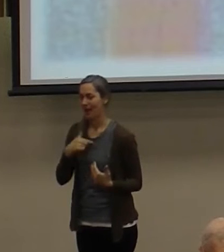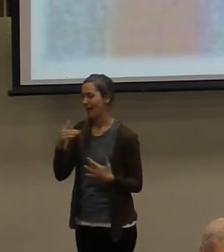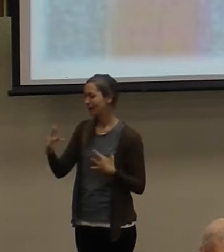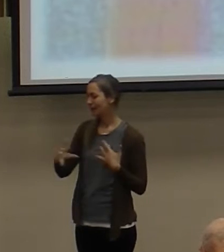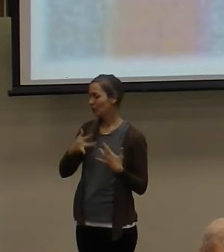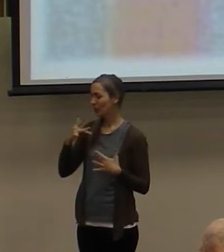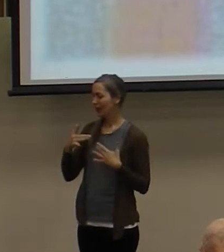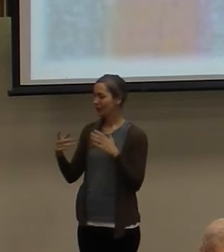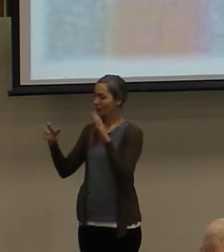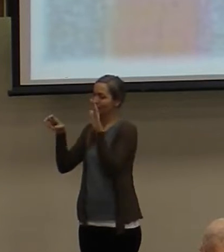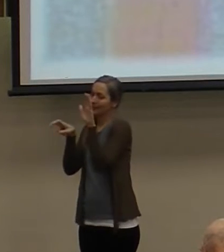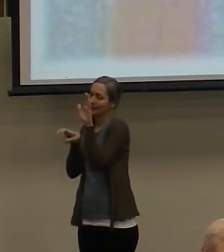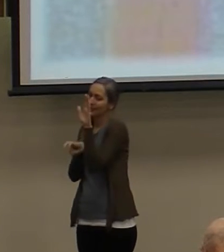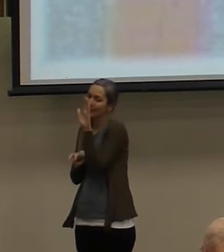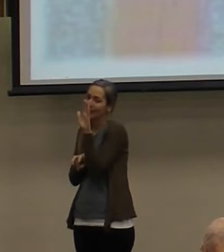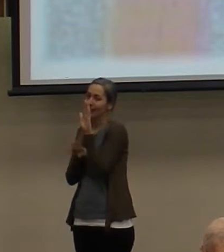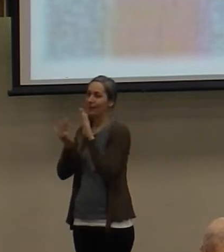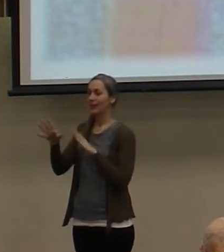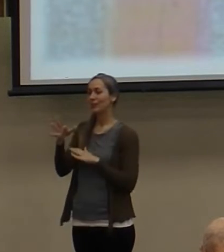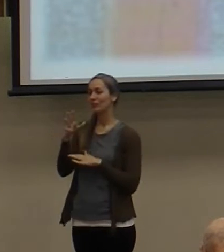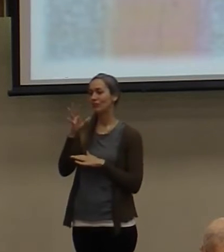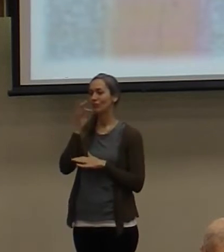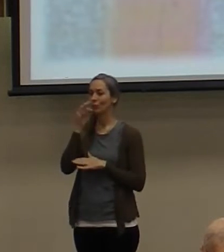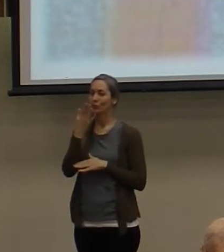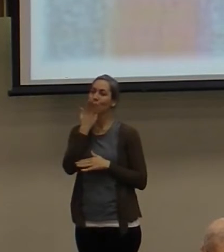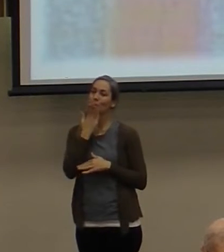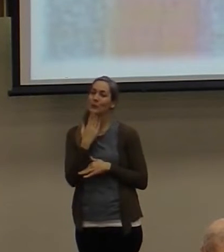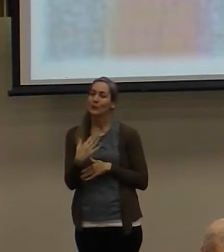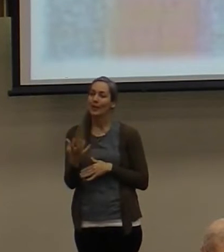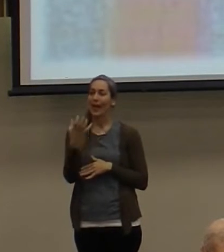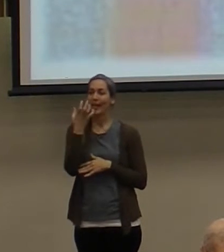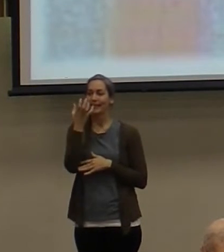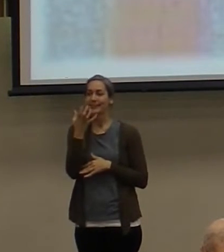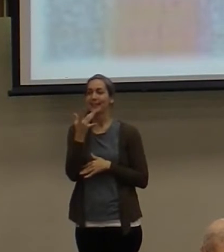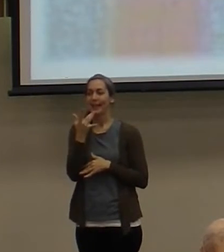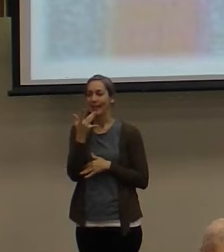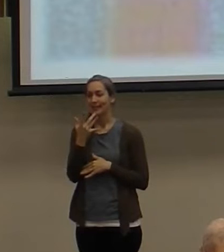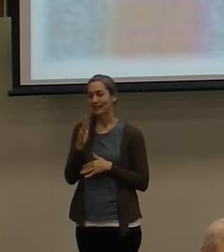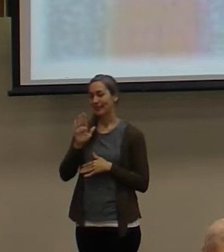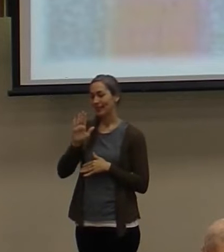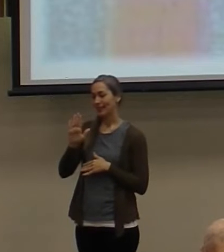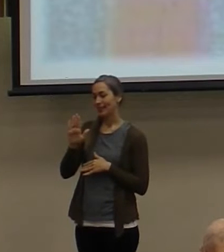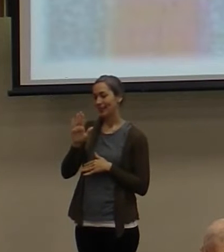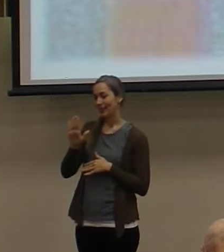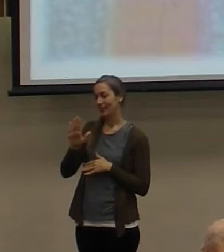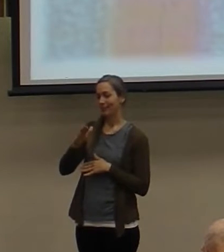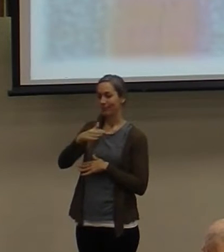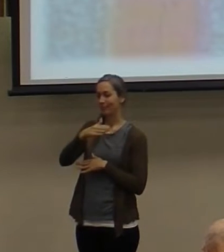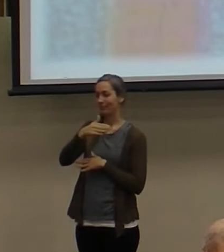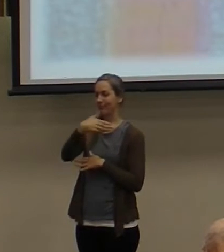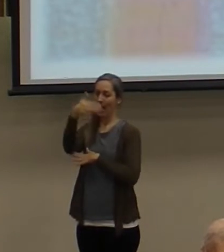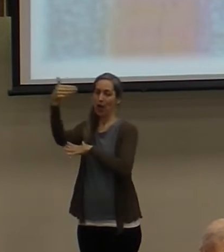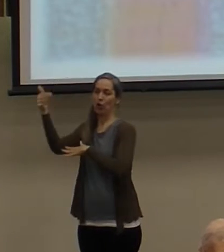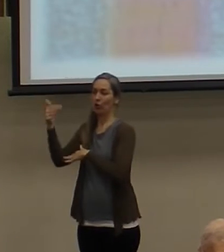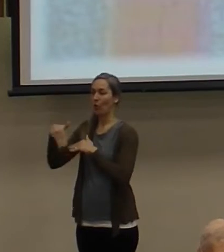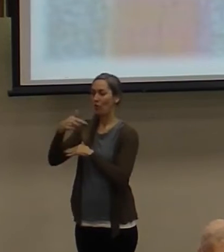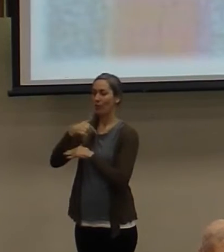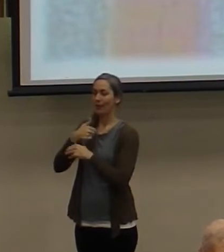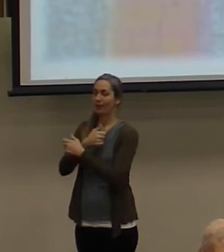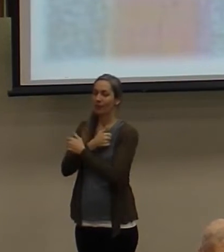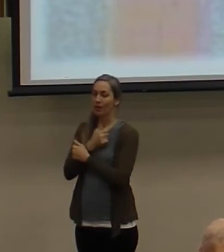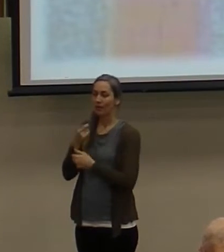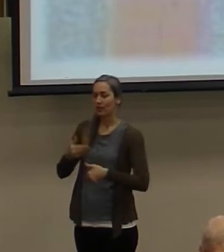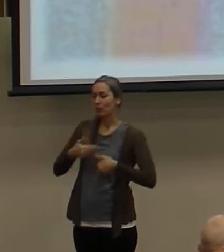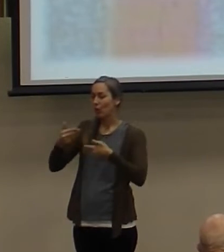in his shade, and his fruit is sweet to my taste, and his banner over me is love. He has taken me to his banquet